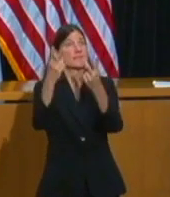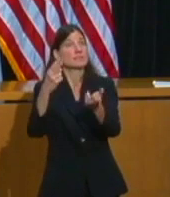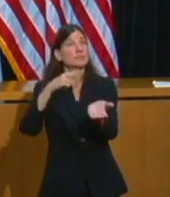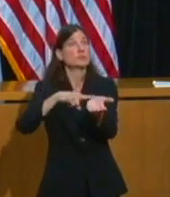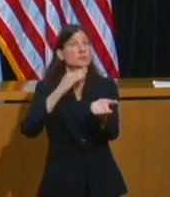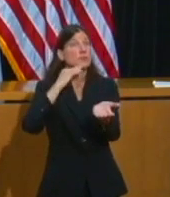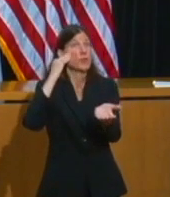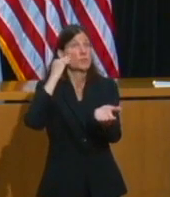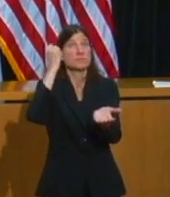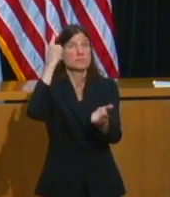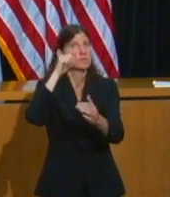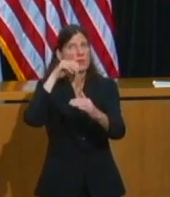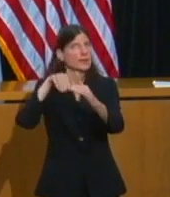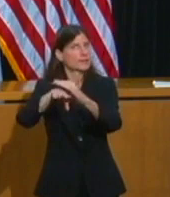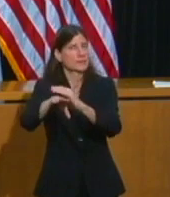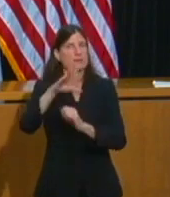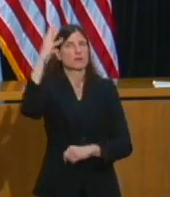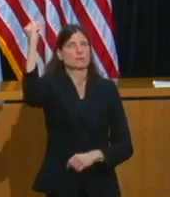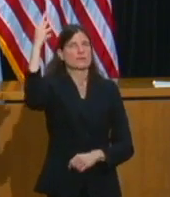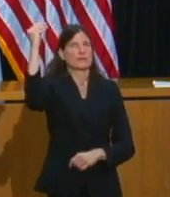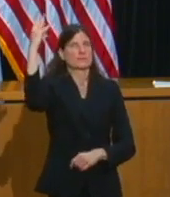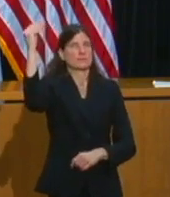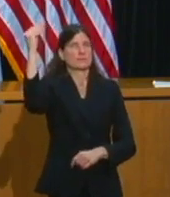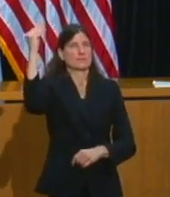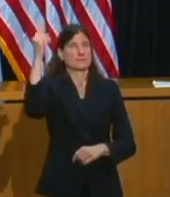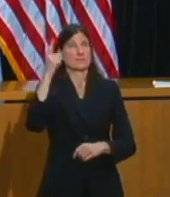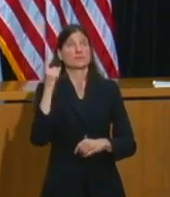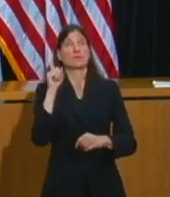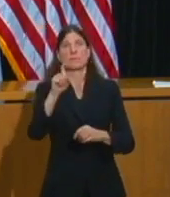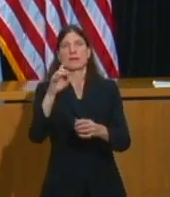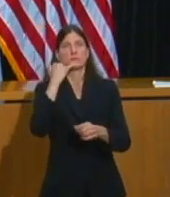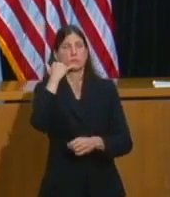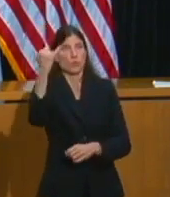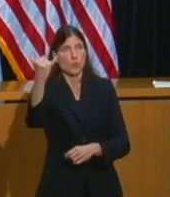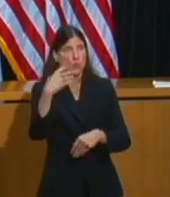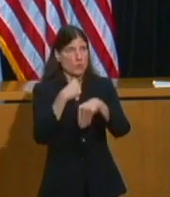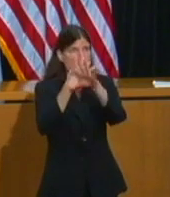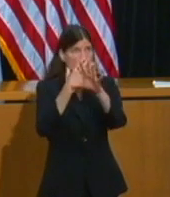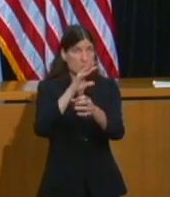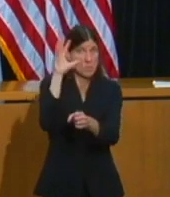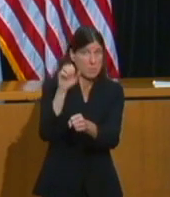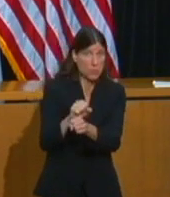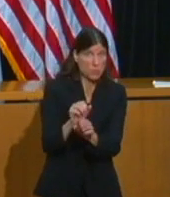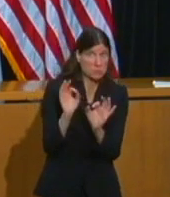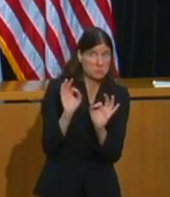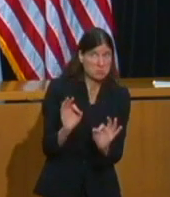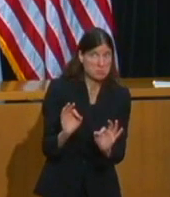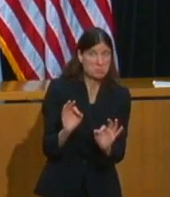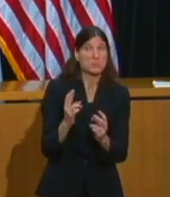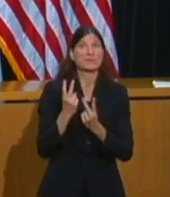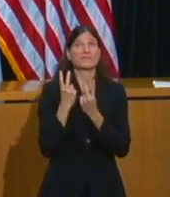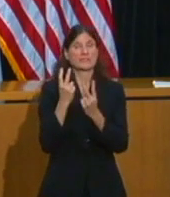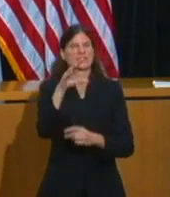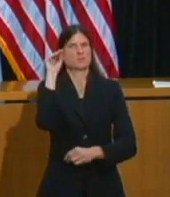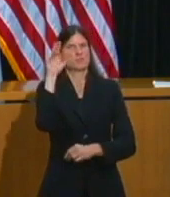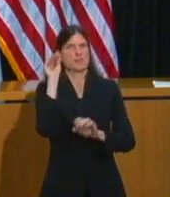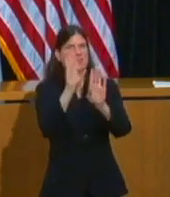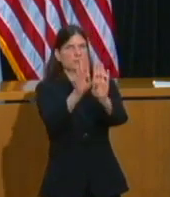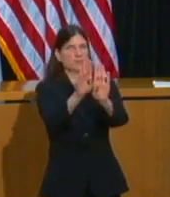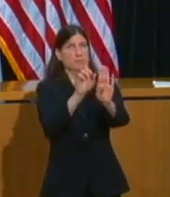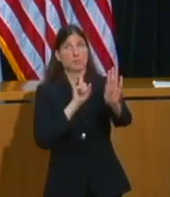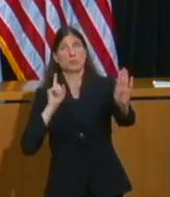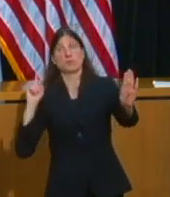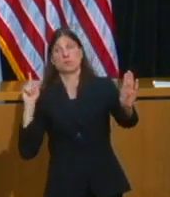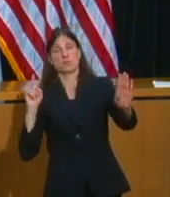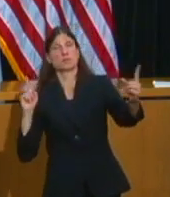scheduled visits with residents to occur. The measures include a resident who is suspected or confirmed to be infected with